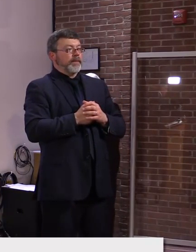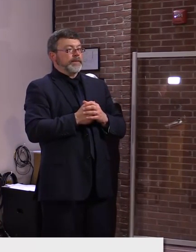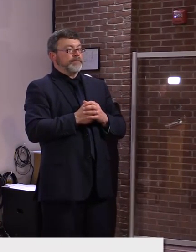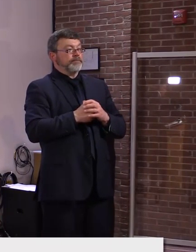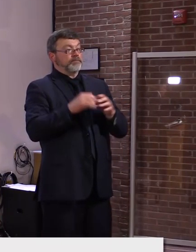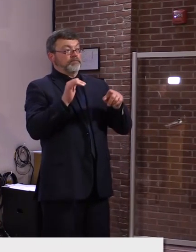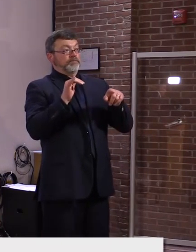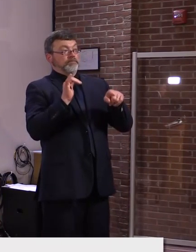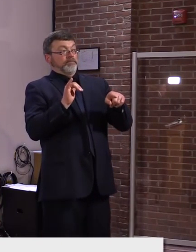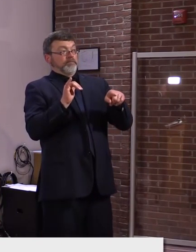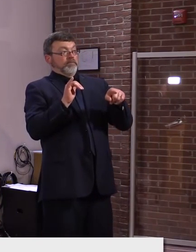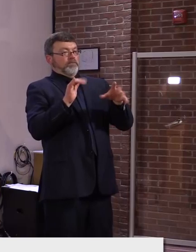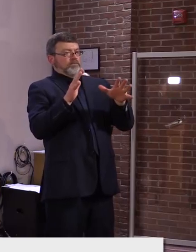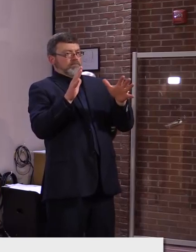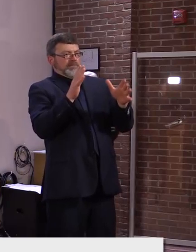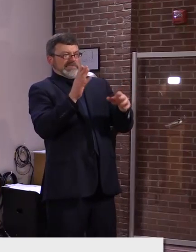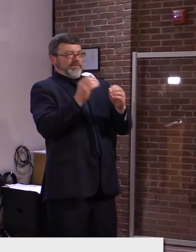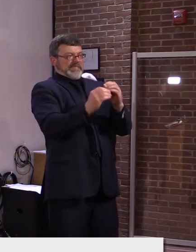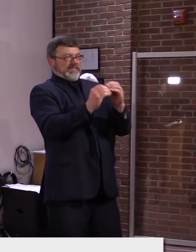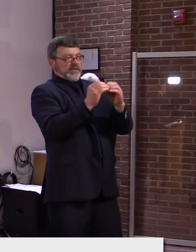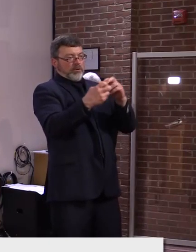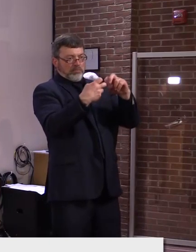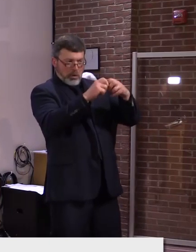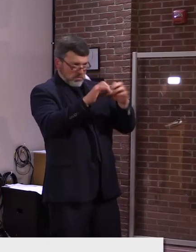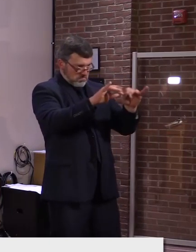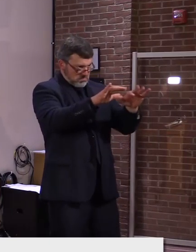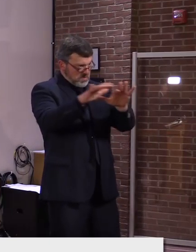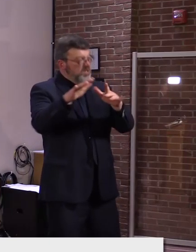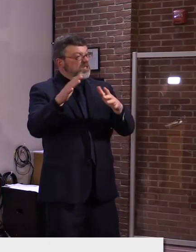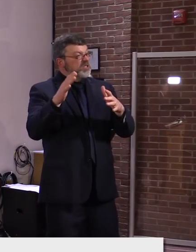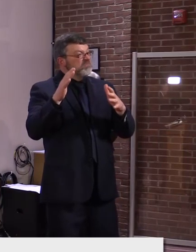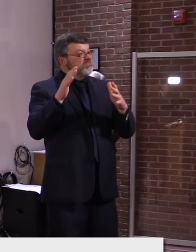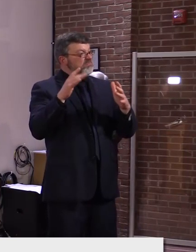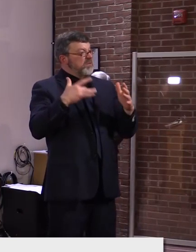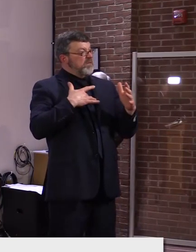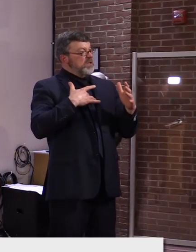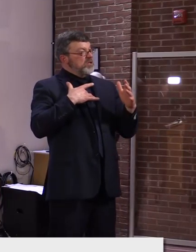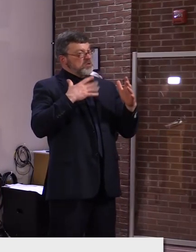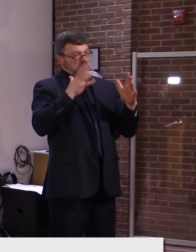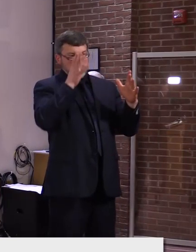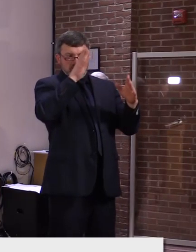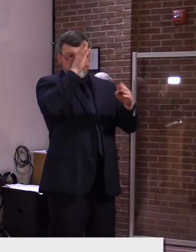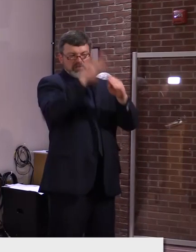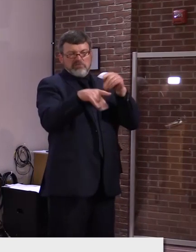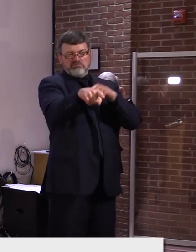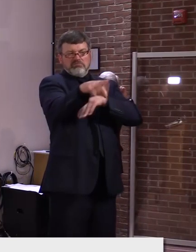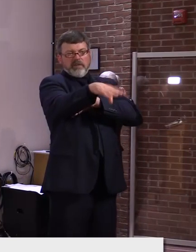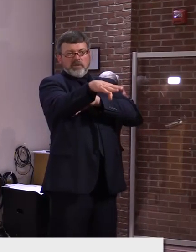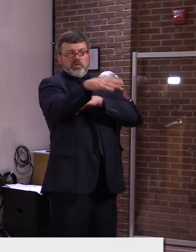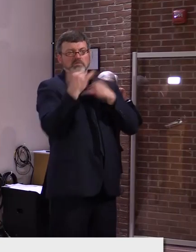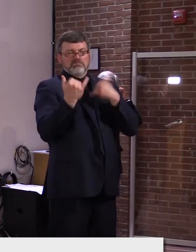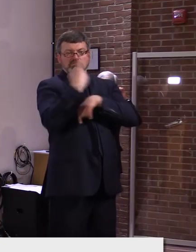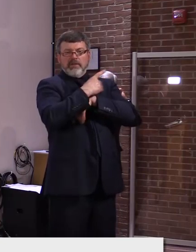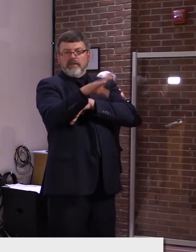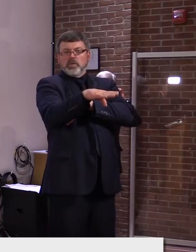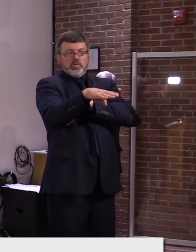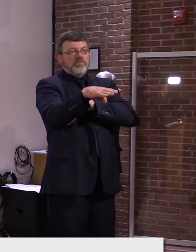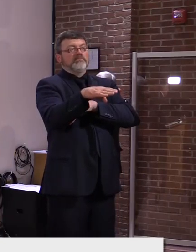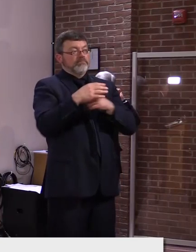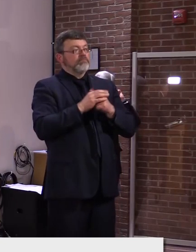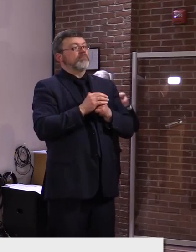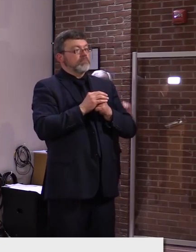into production yesterday mid-afternoon. So we will also be communicating out today